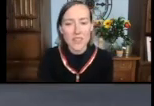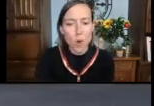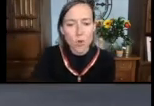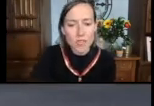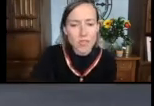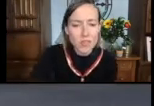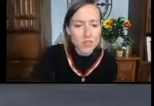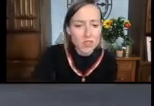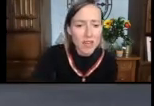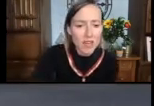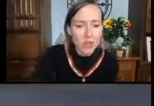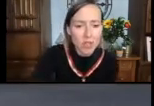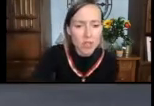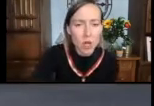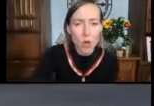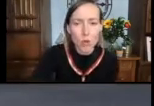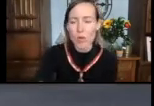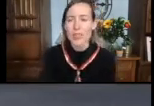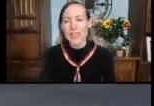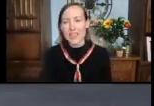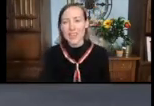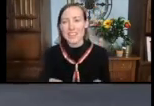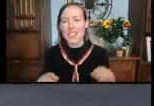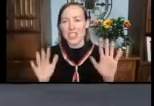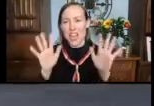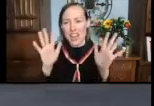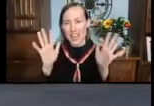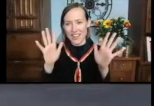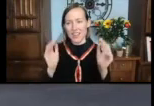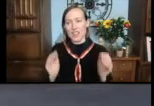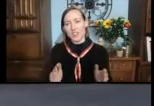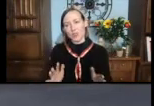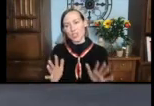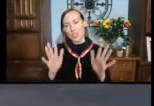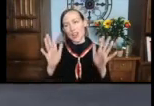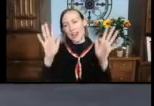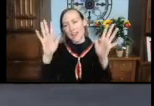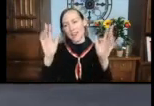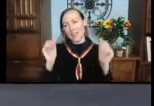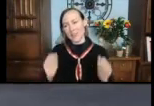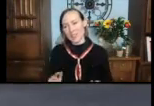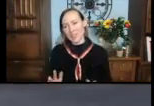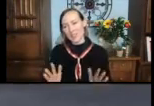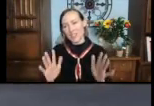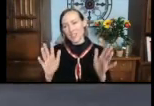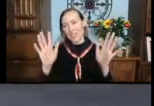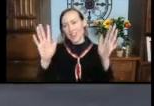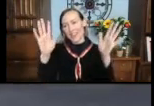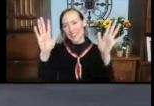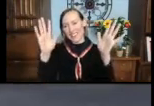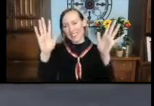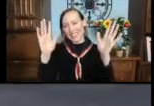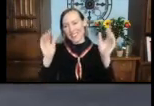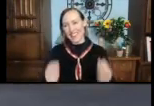then the only other sign you need to know is shine. So shine,